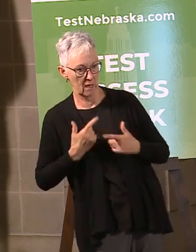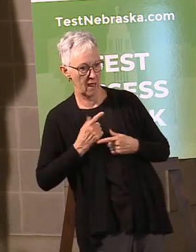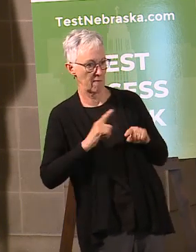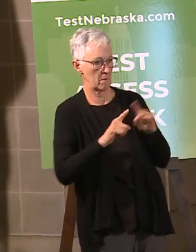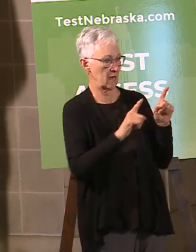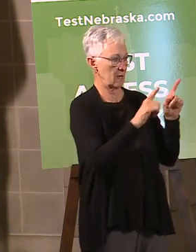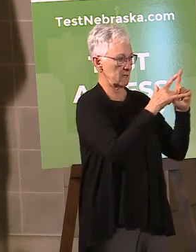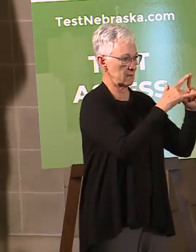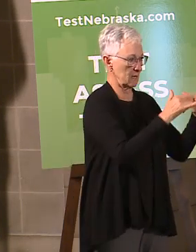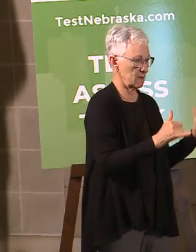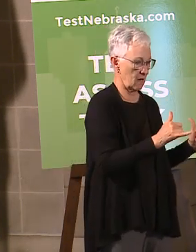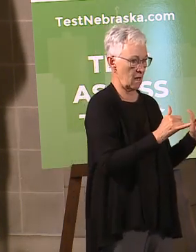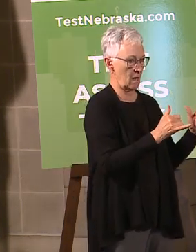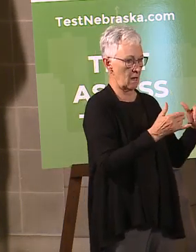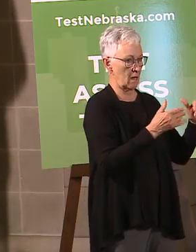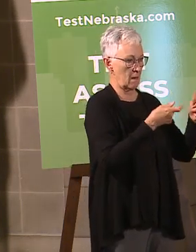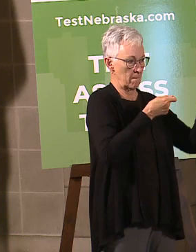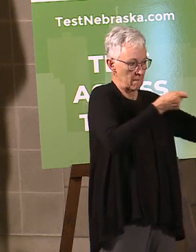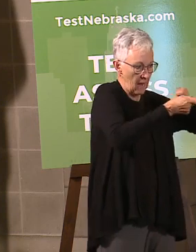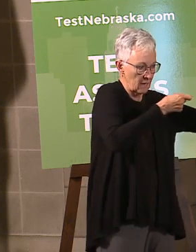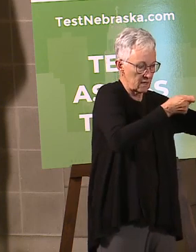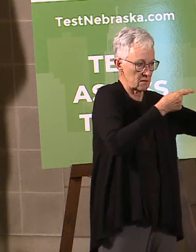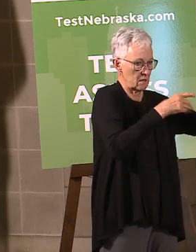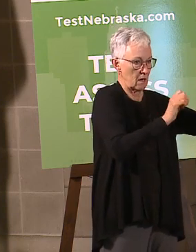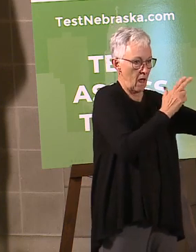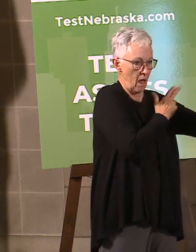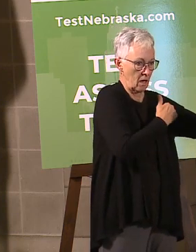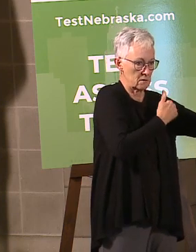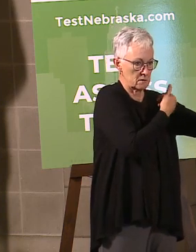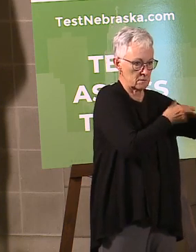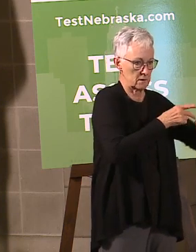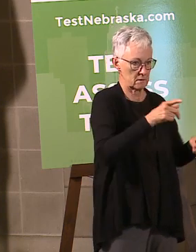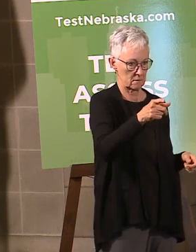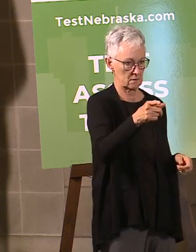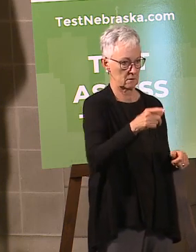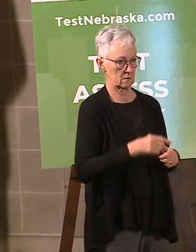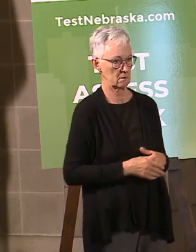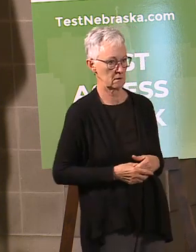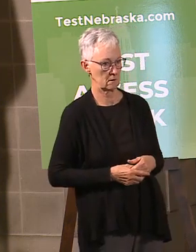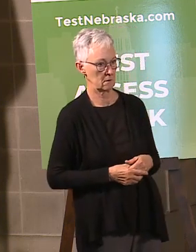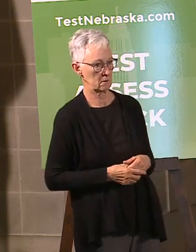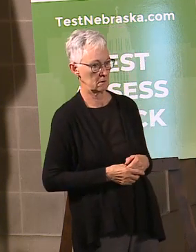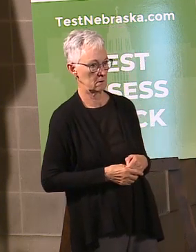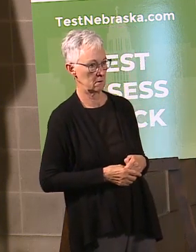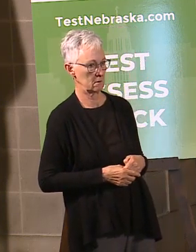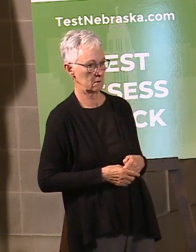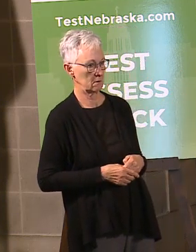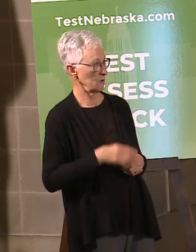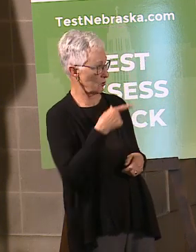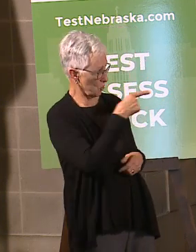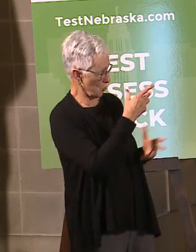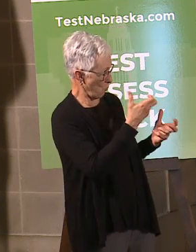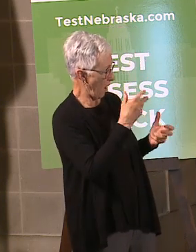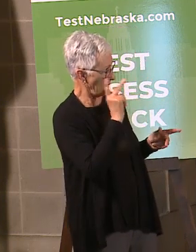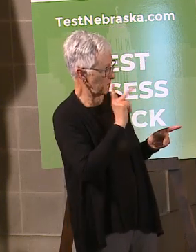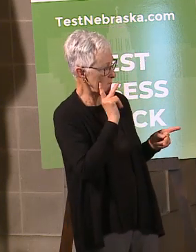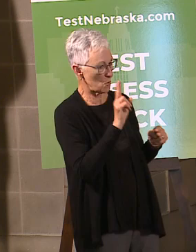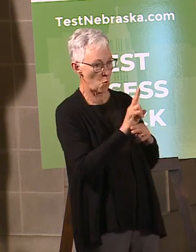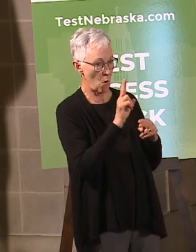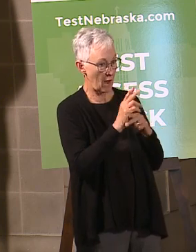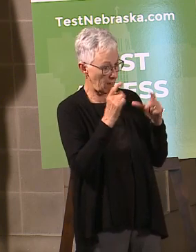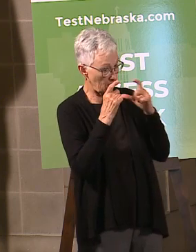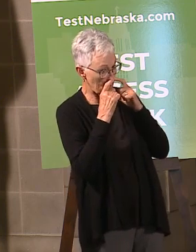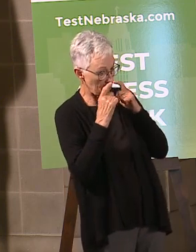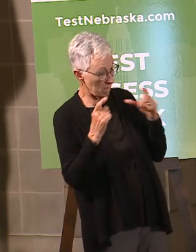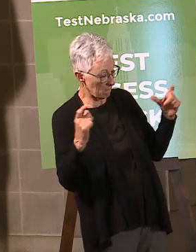goal. But you still want people to wear masks, aren't you concerned that people will say, happy days are here again? So I'm still